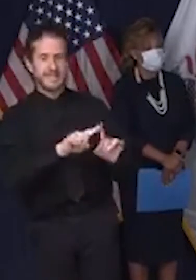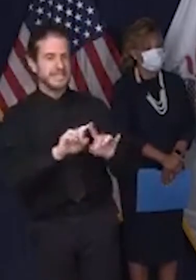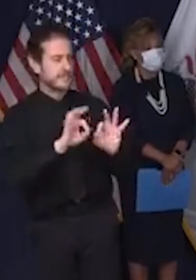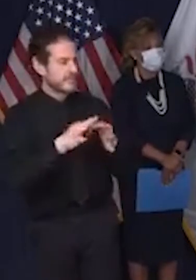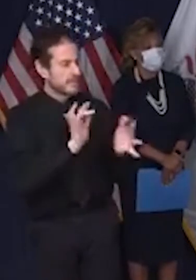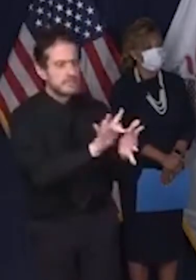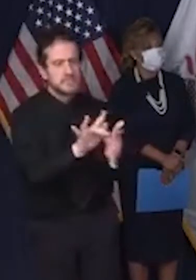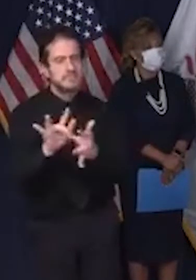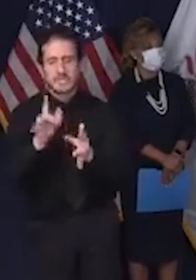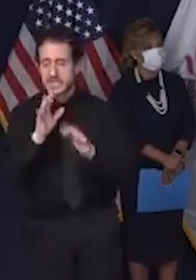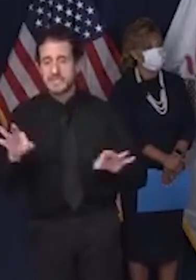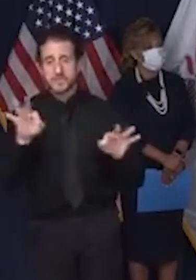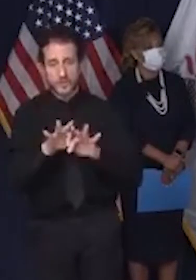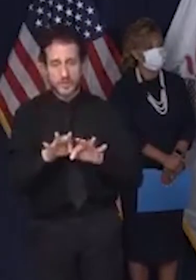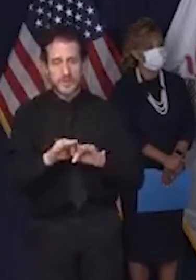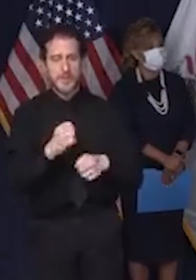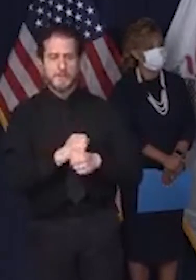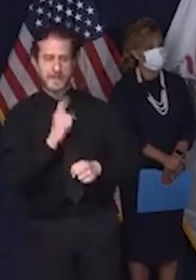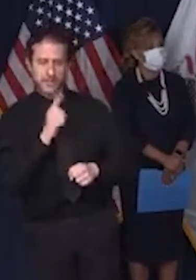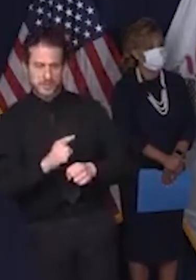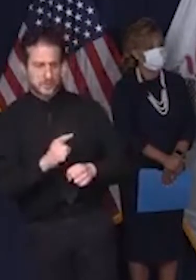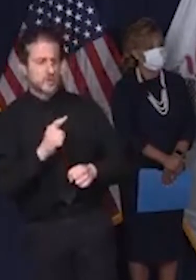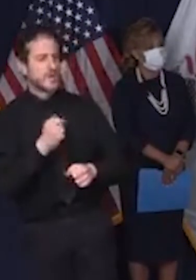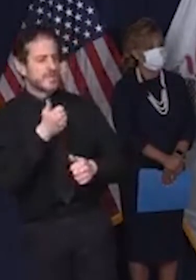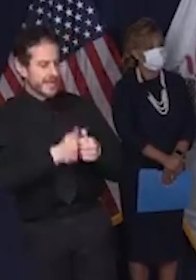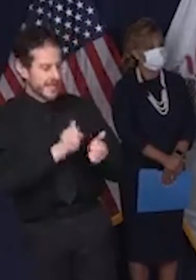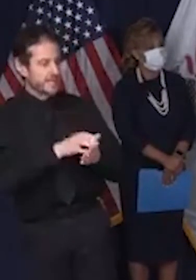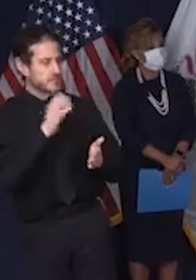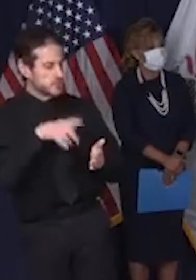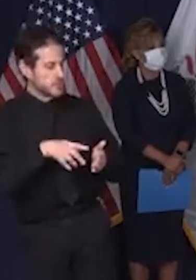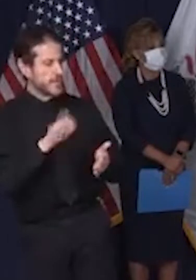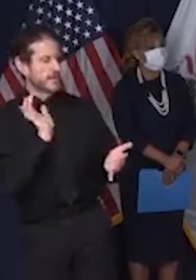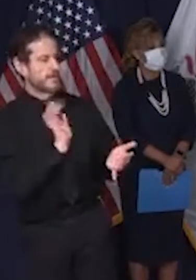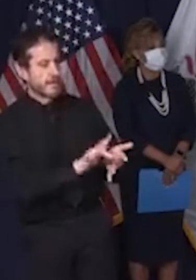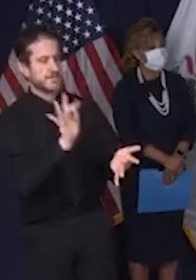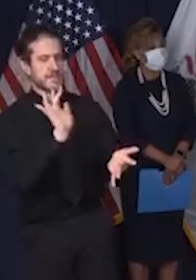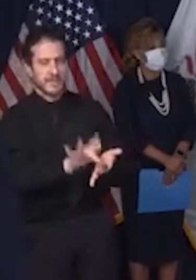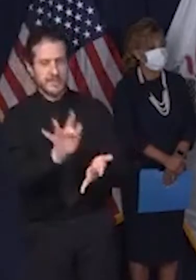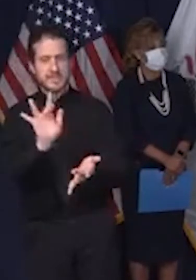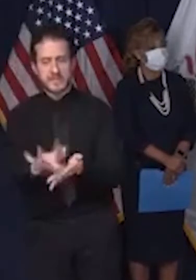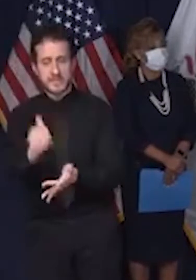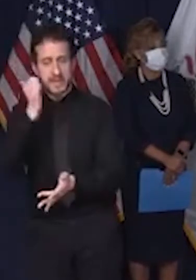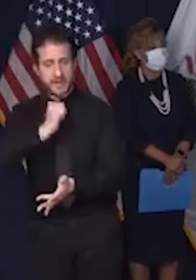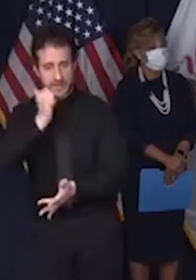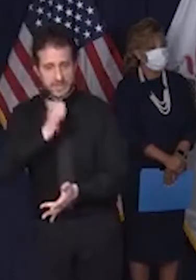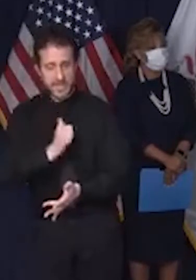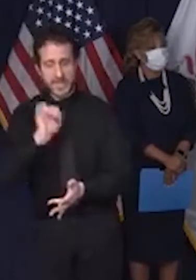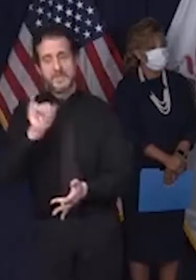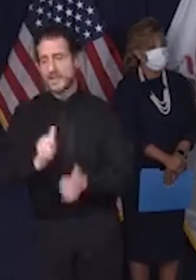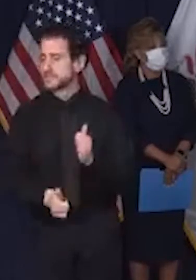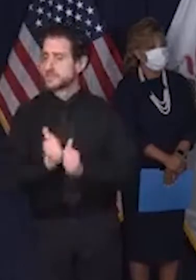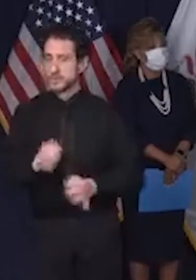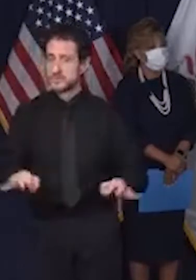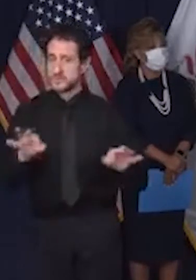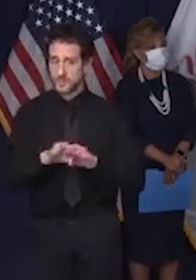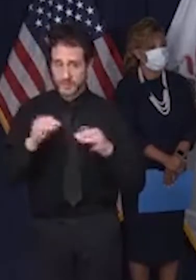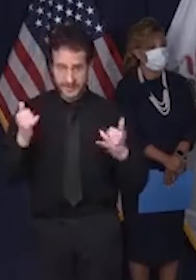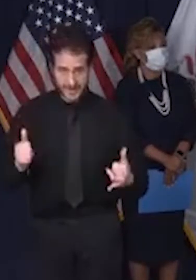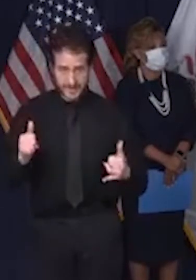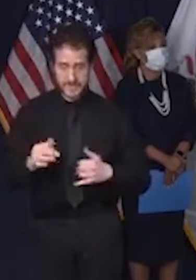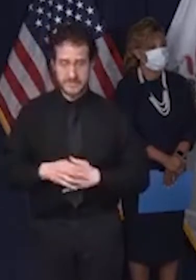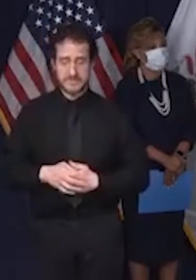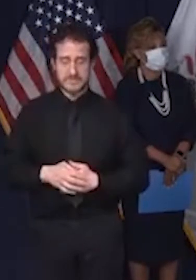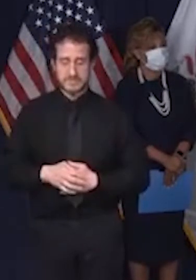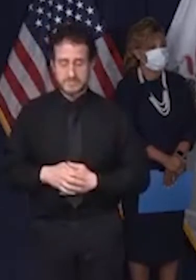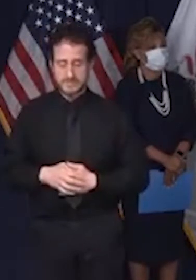Taking attendance, which really means making contact with each and every student every day, is more important now than ever.